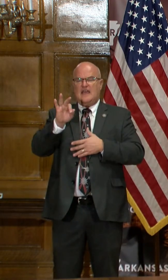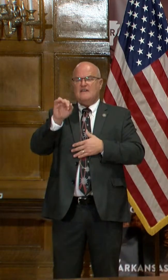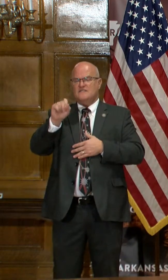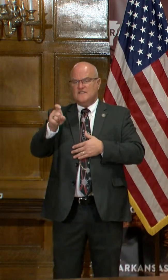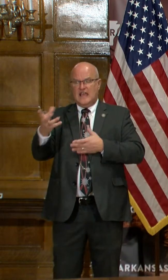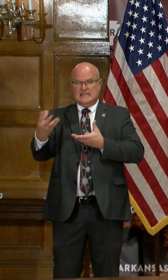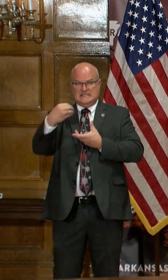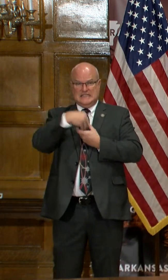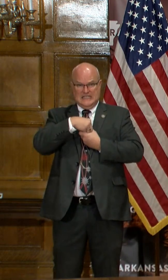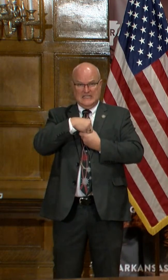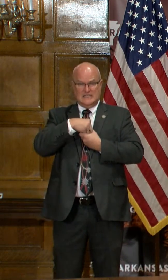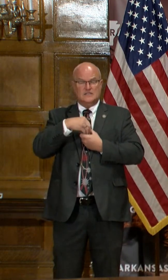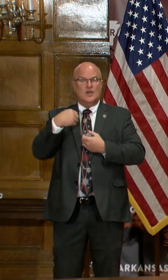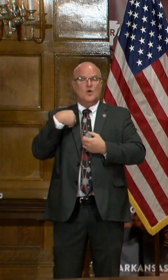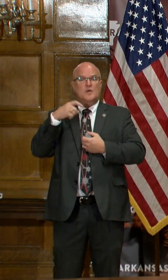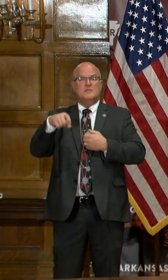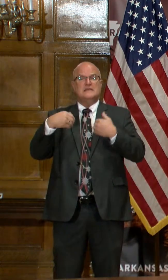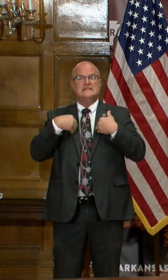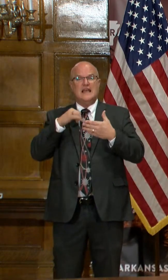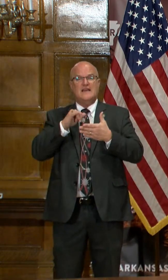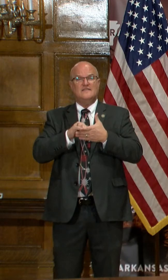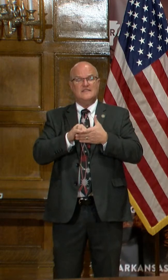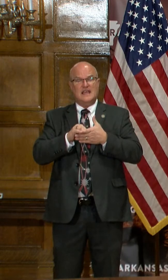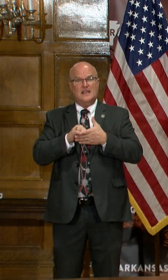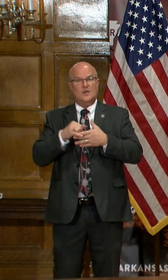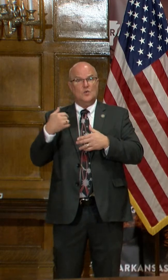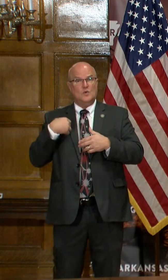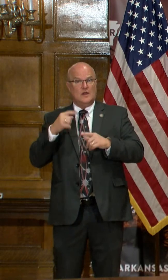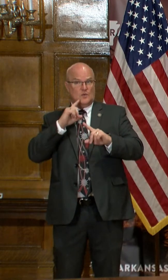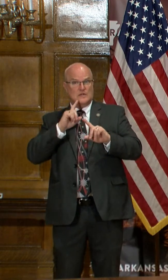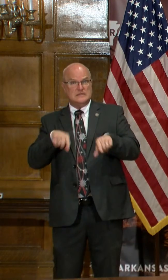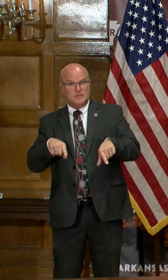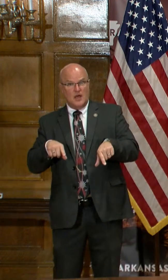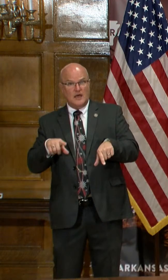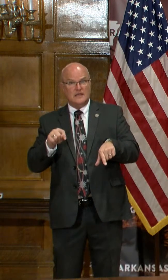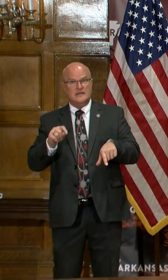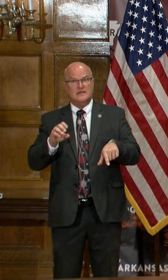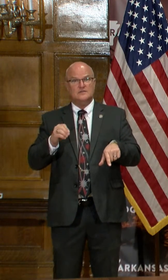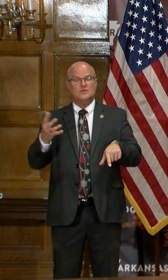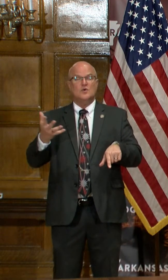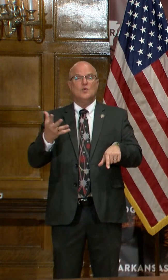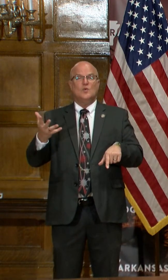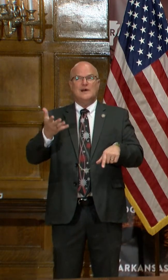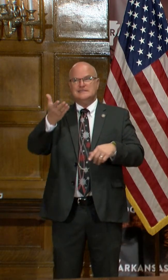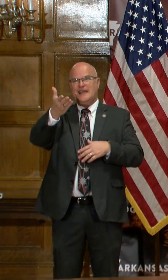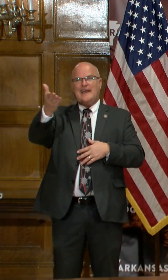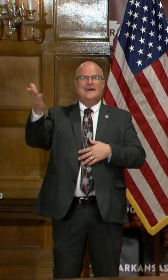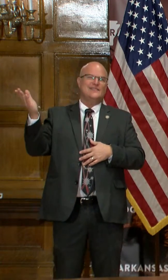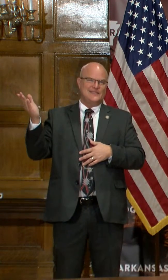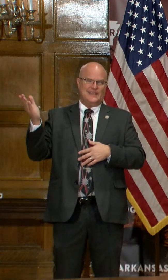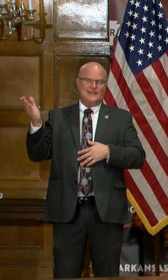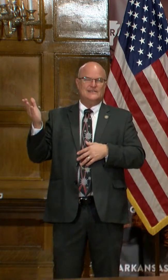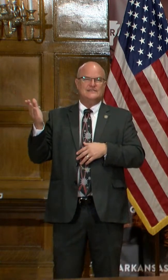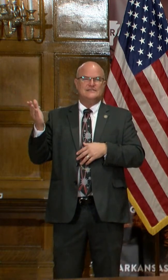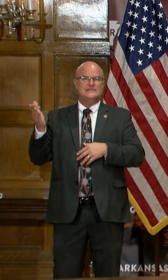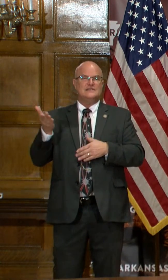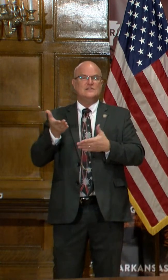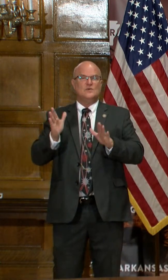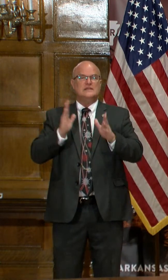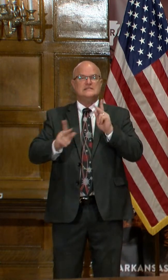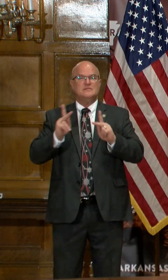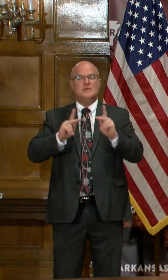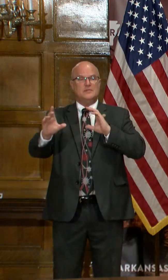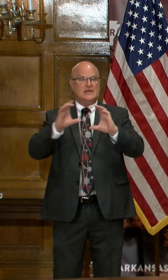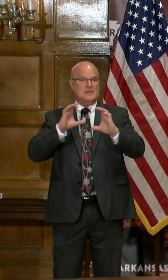it in. And so we have to have that capacity. We're responding to what is out there and the way some people